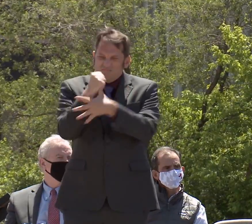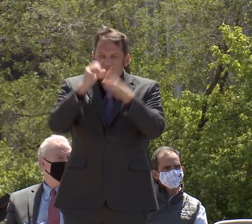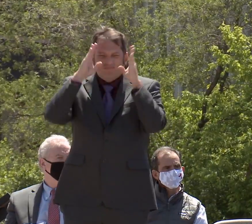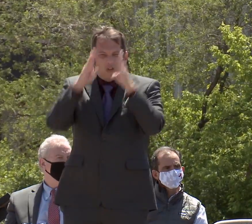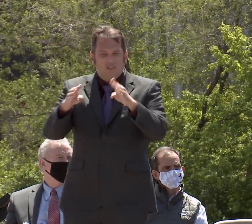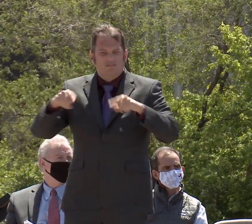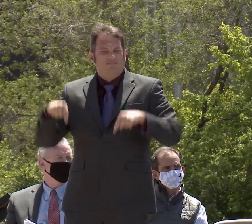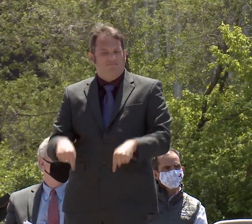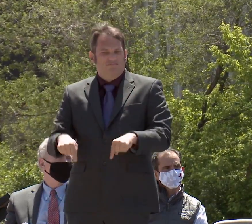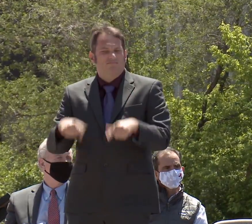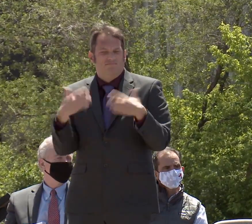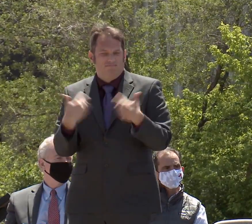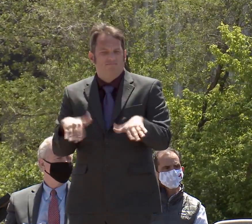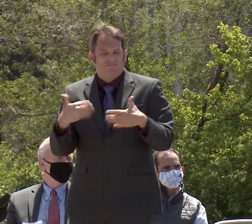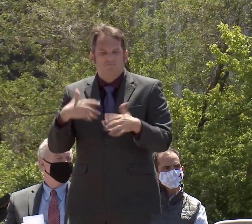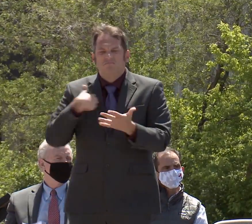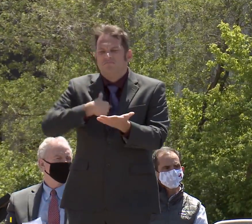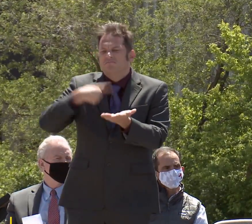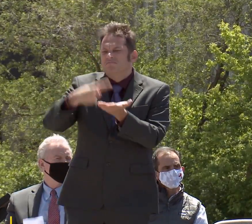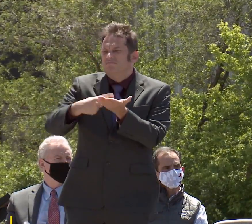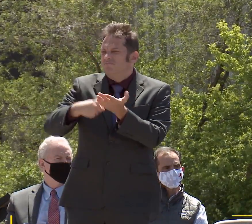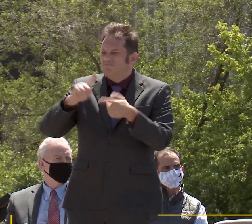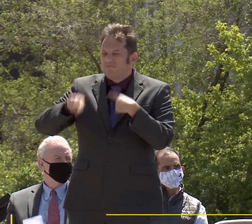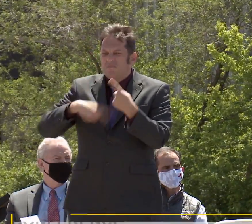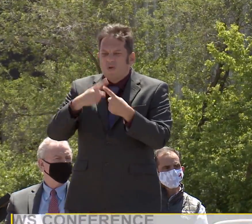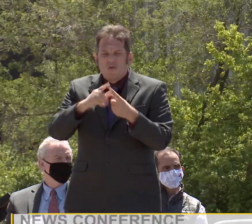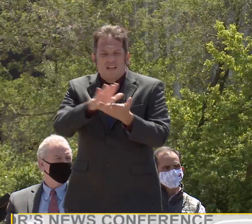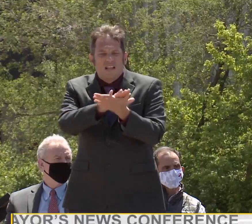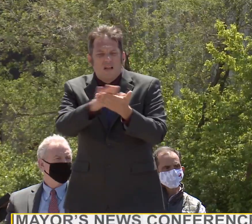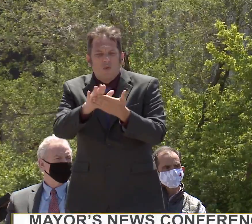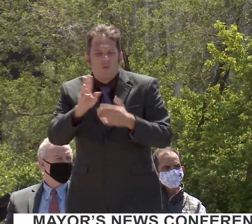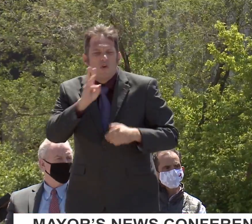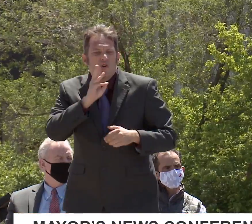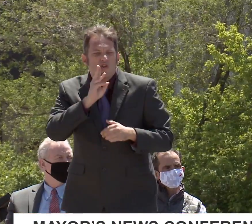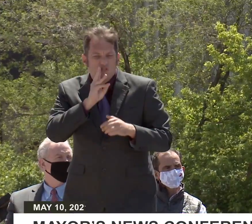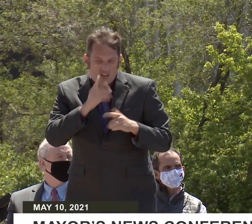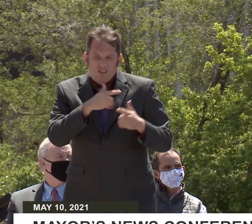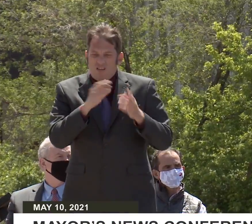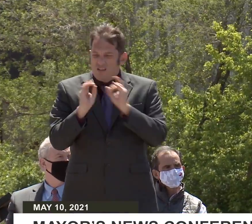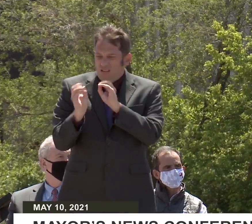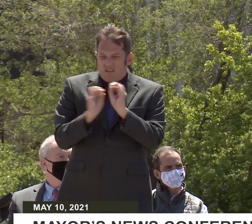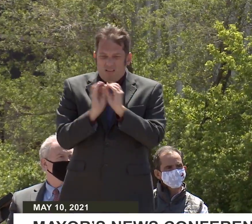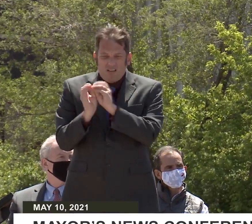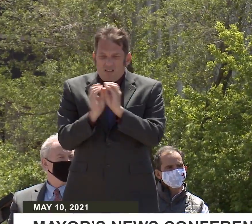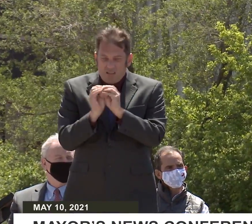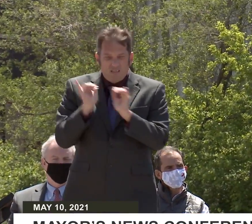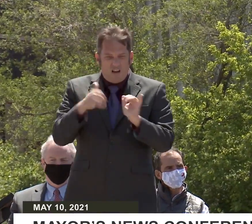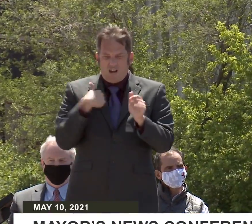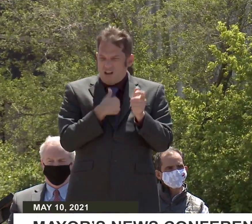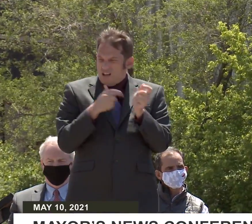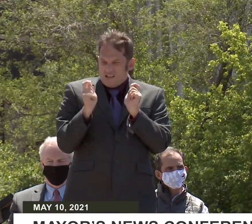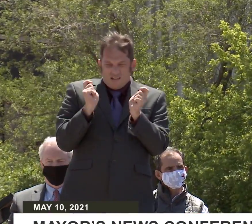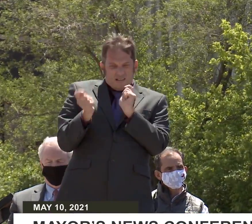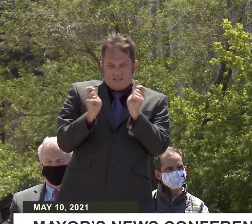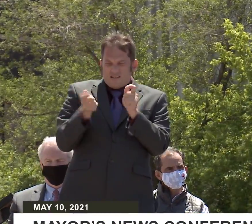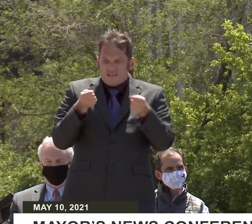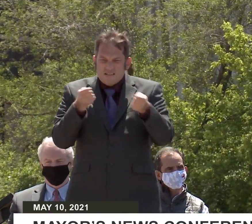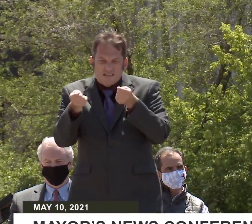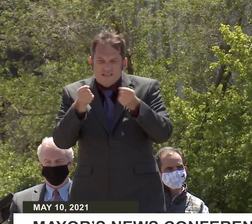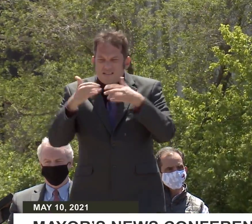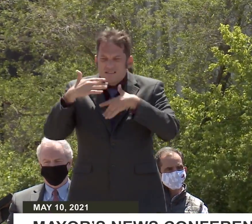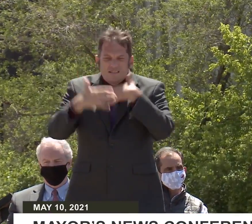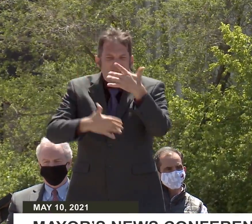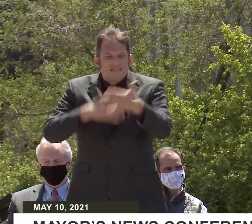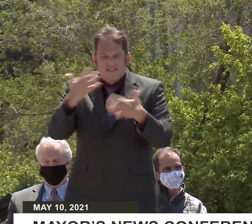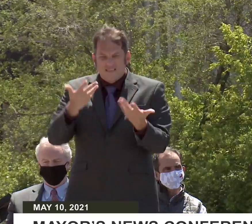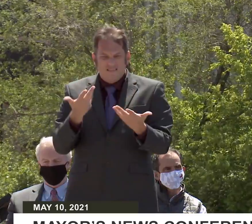about clean water. We are talking about adaptation to the realities of severe weather. And so much of